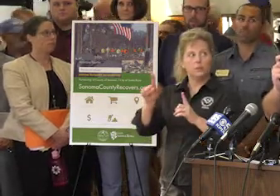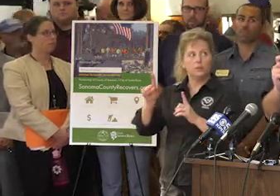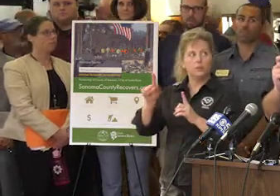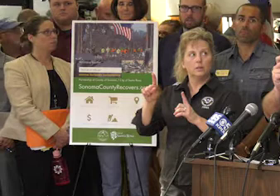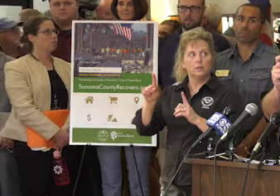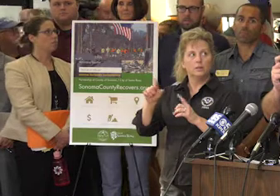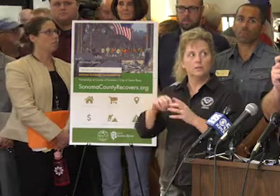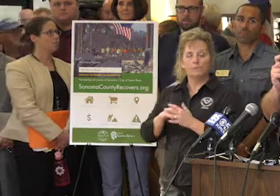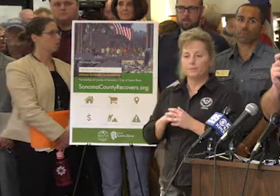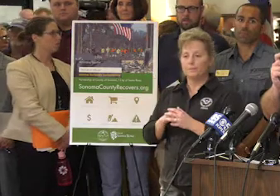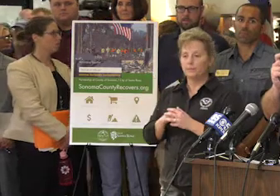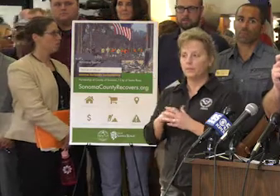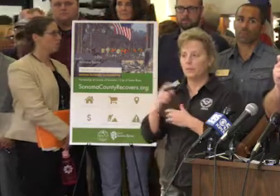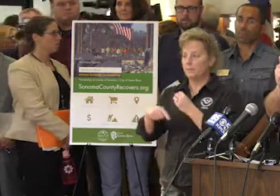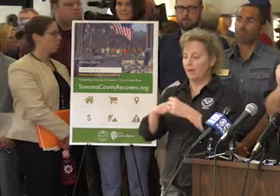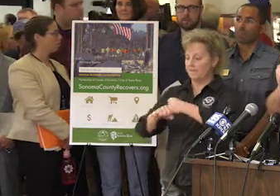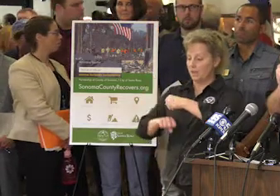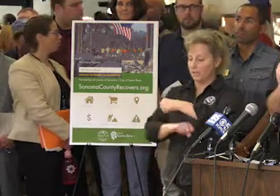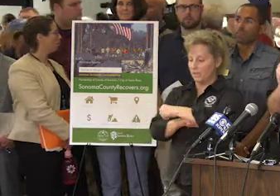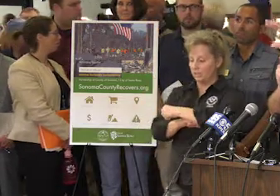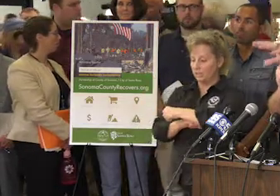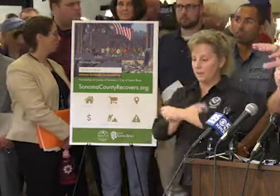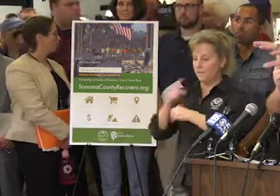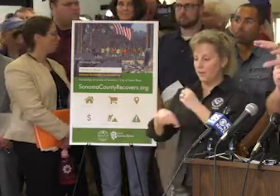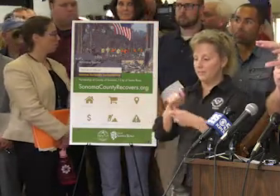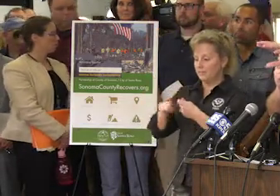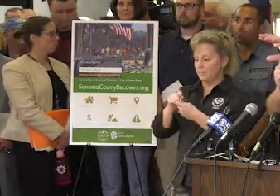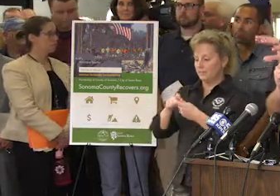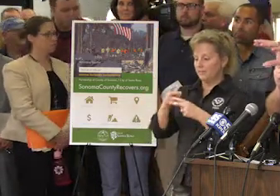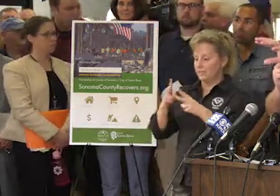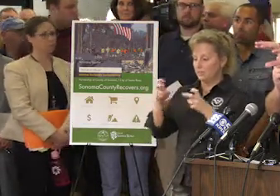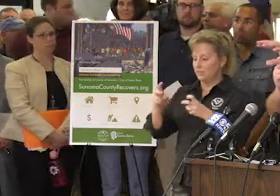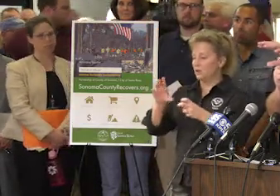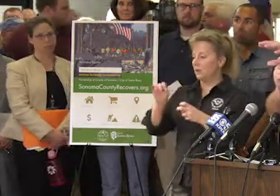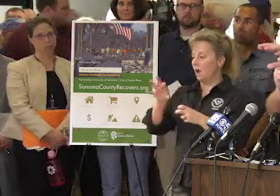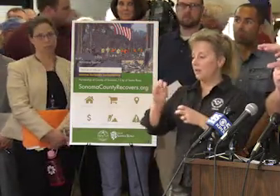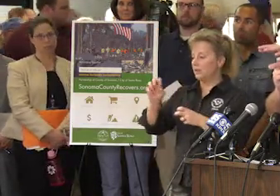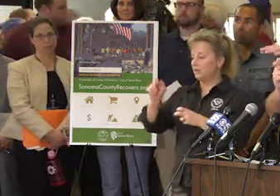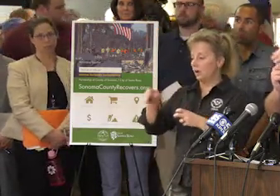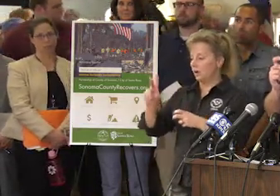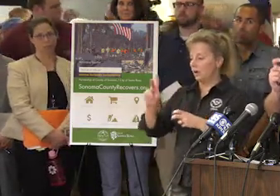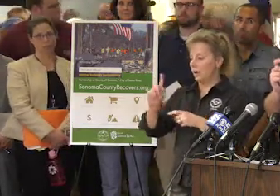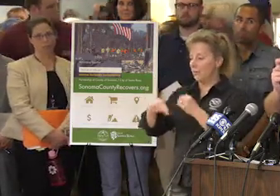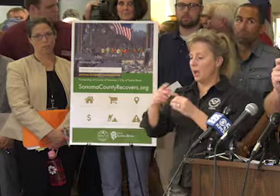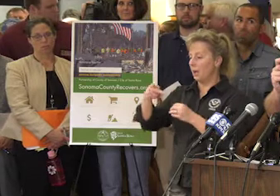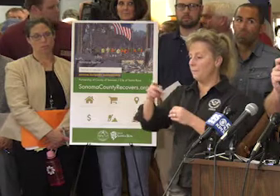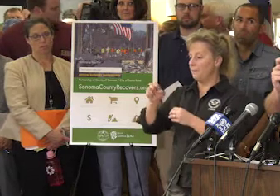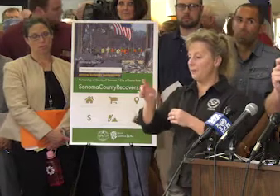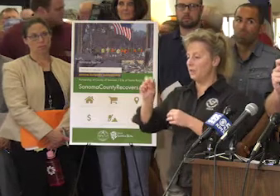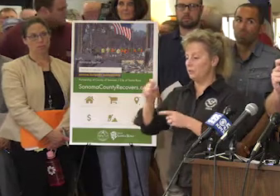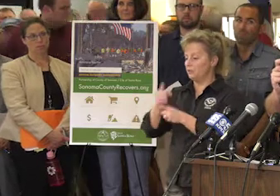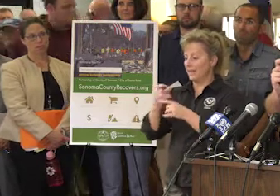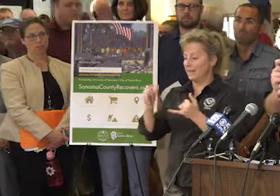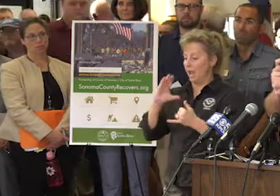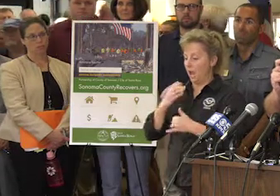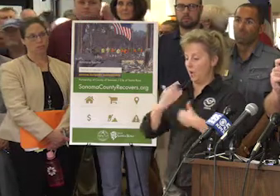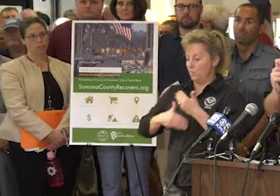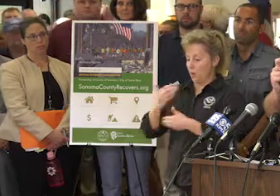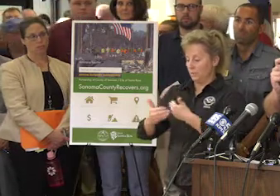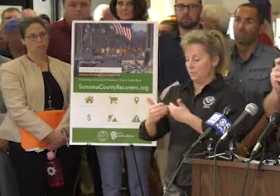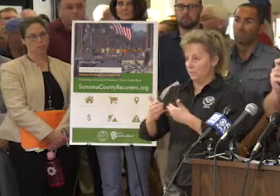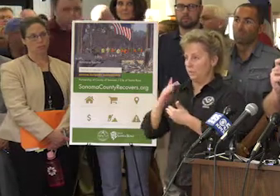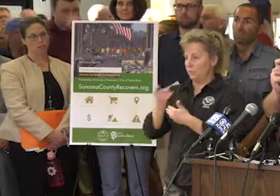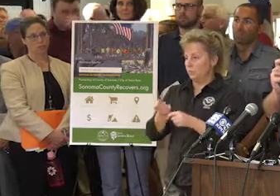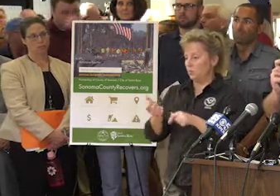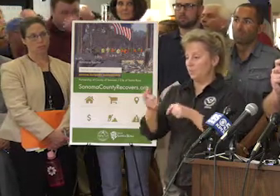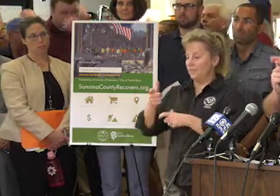the question is about foundations, and it's about the specific issues in Coffee Park about piers. Right now, our process is going to be